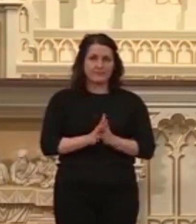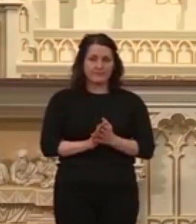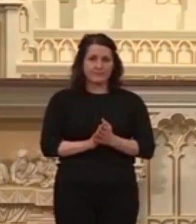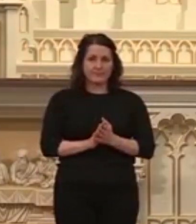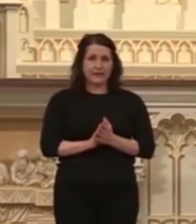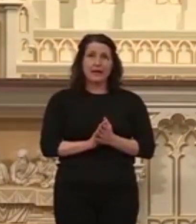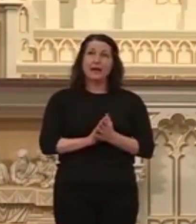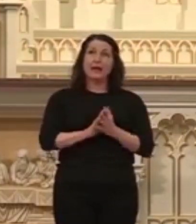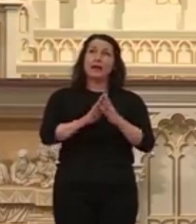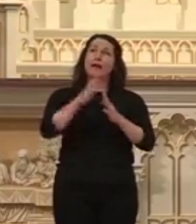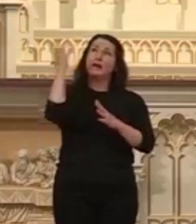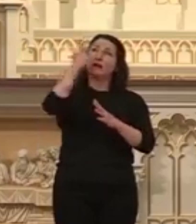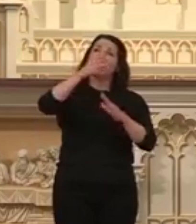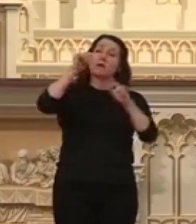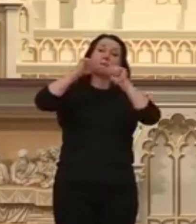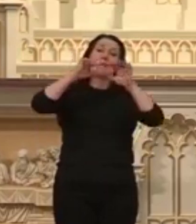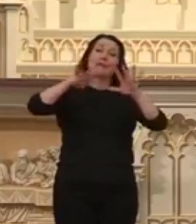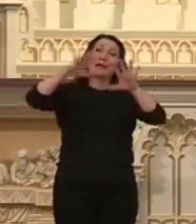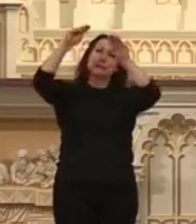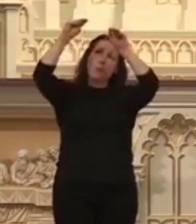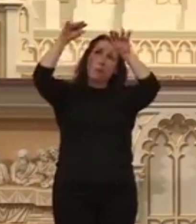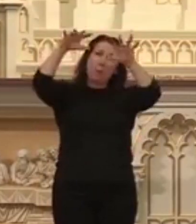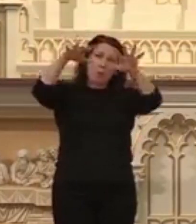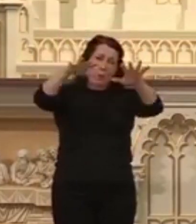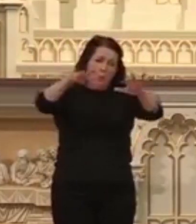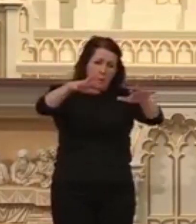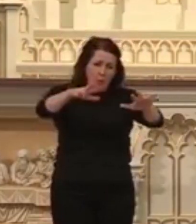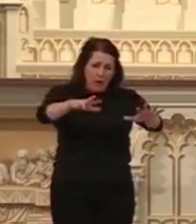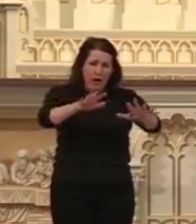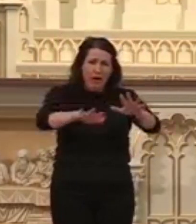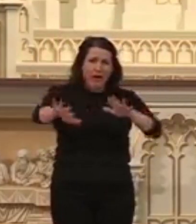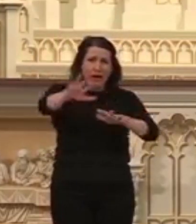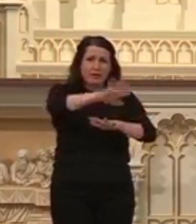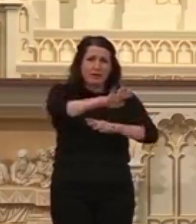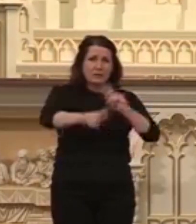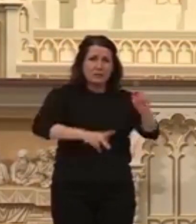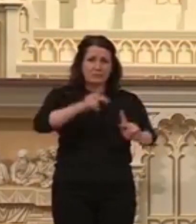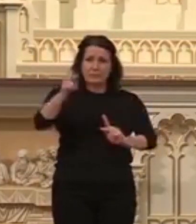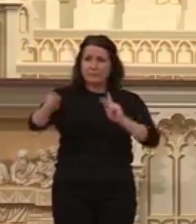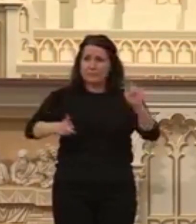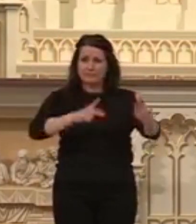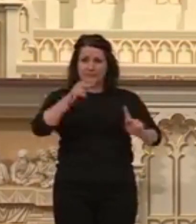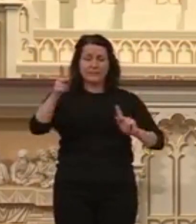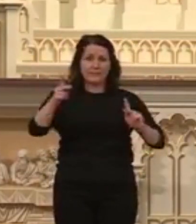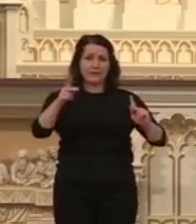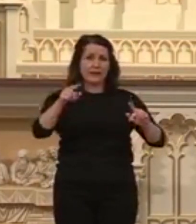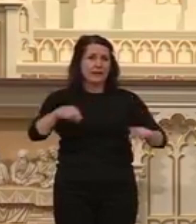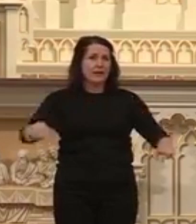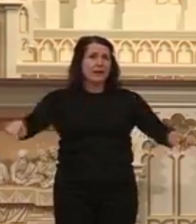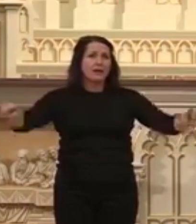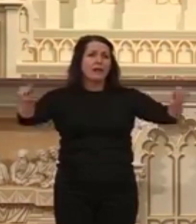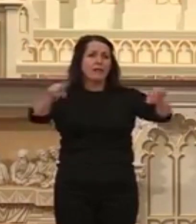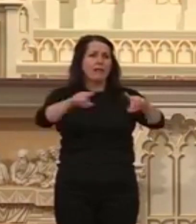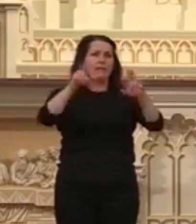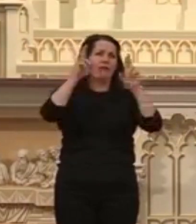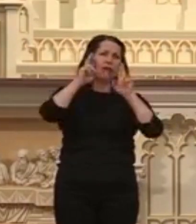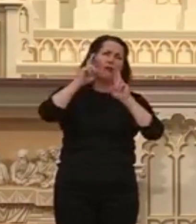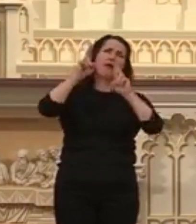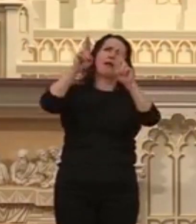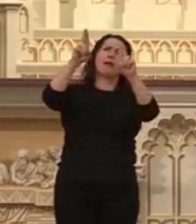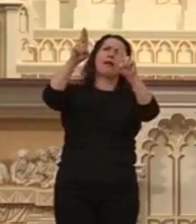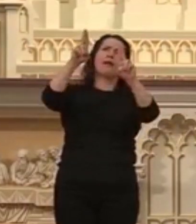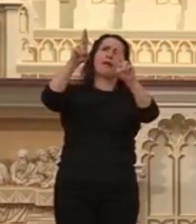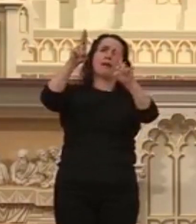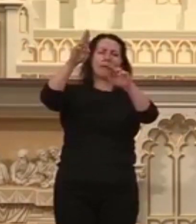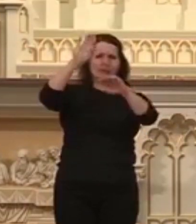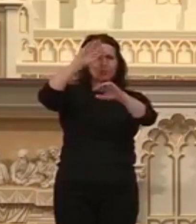May abundant blessing, O Lord, we pray, descend upon your people who have honored the death of your Son